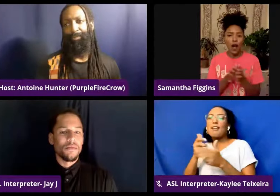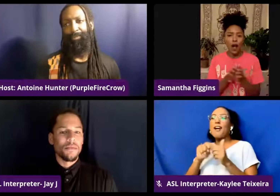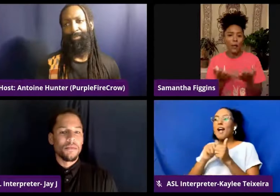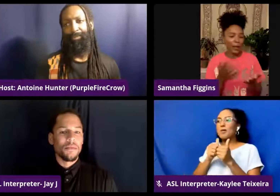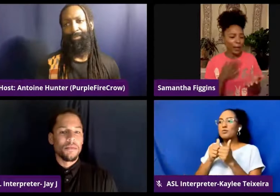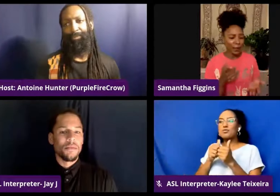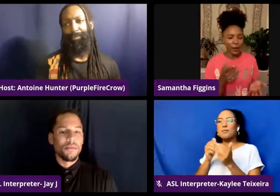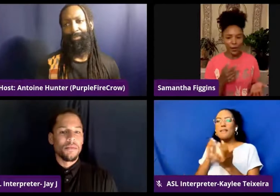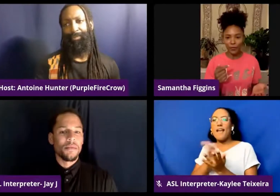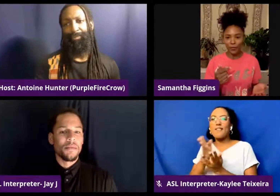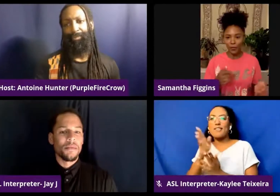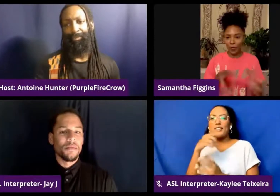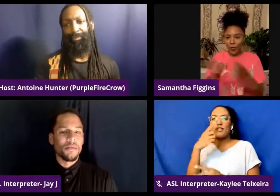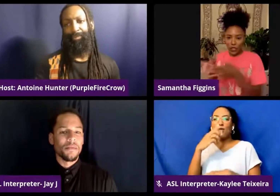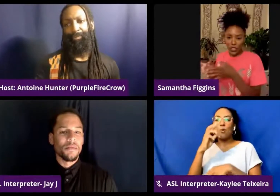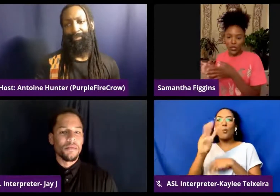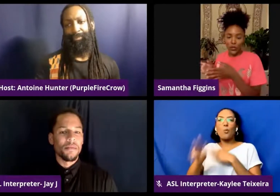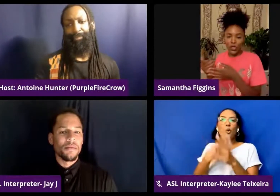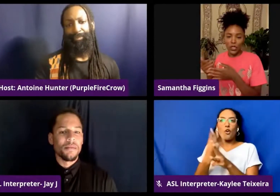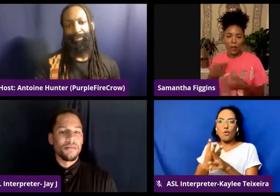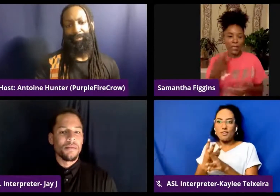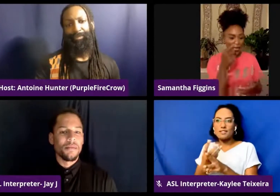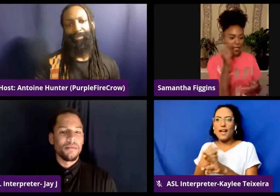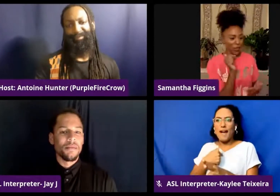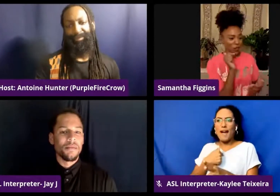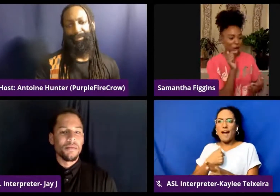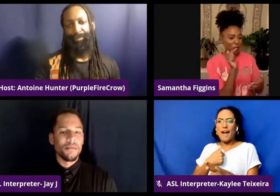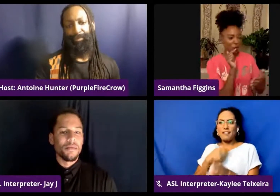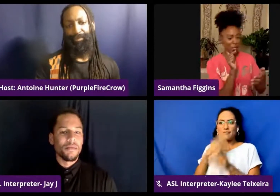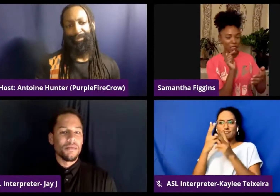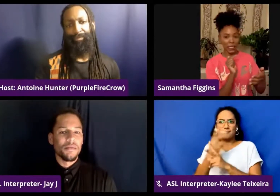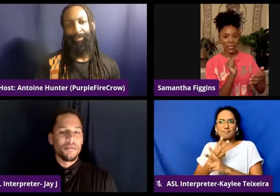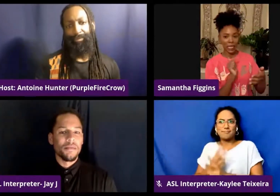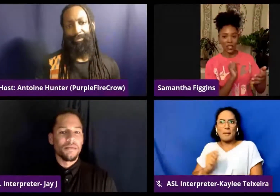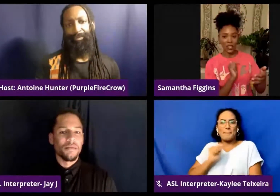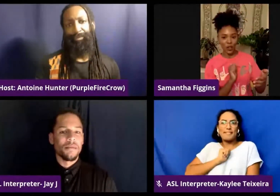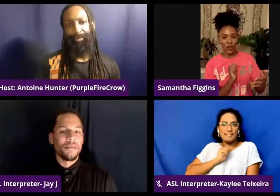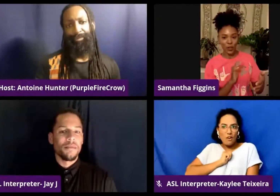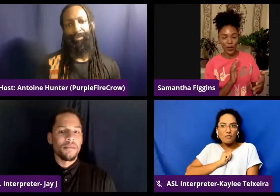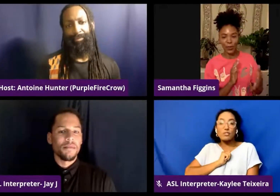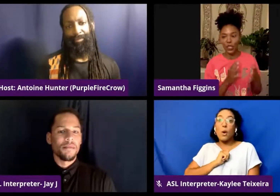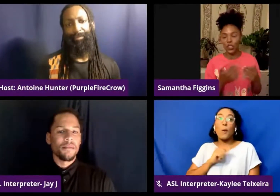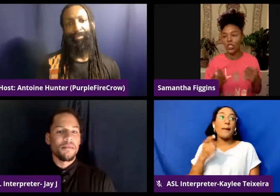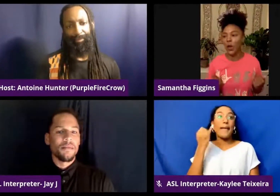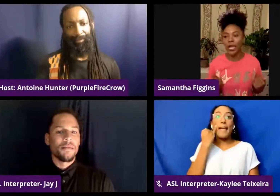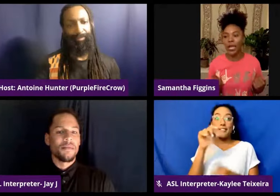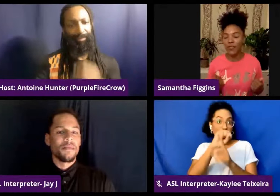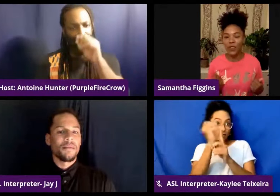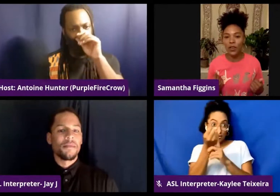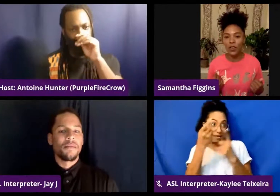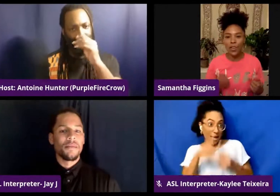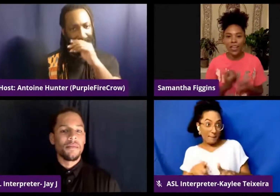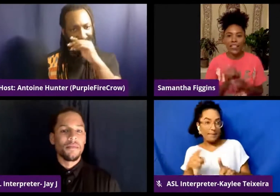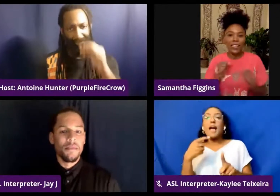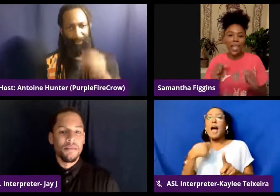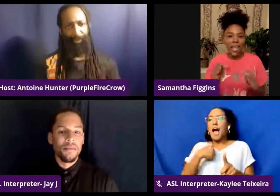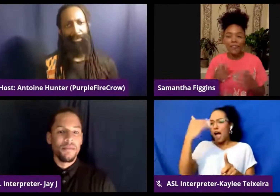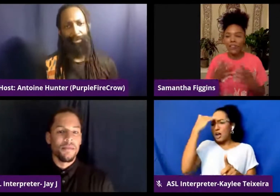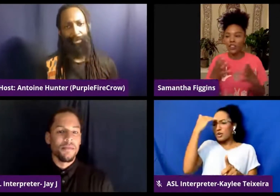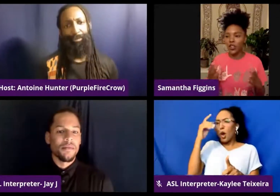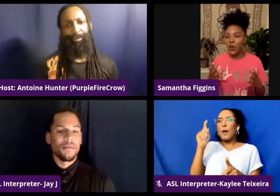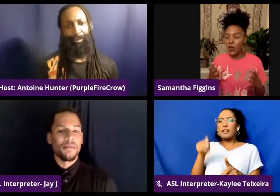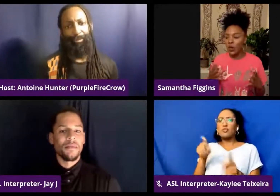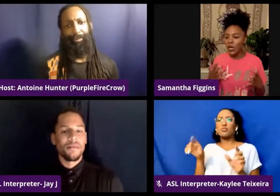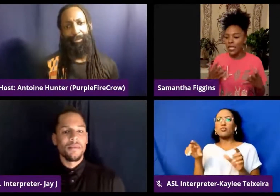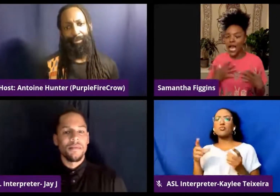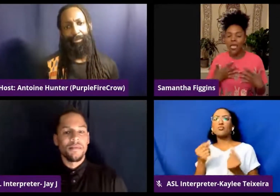have a whole playbook of when this situation happens, I need to make sure I do this, that, and the third. You know what I mean? Just so I can feel